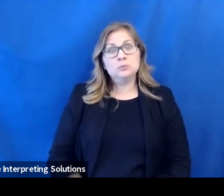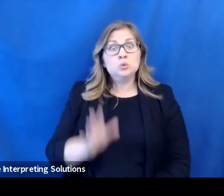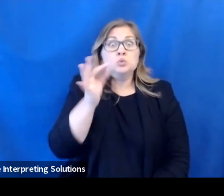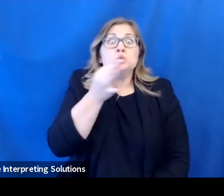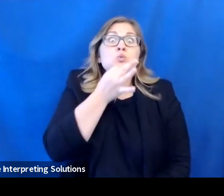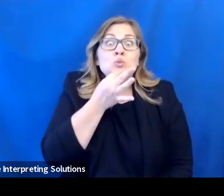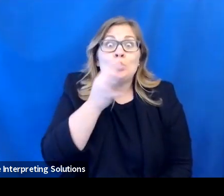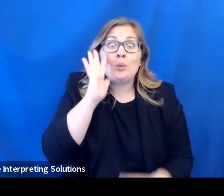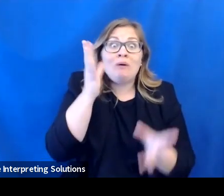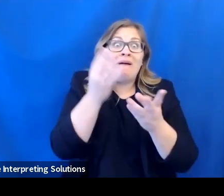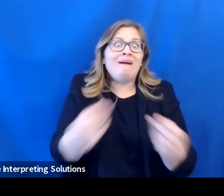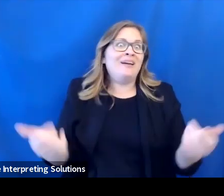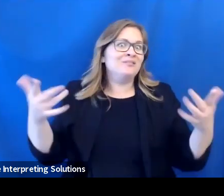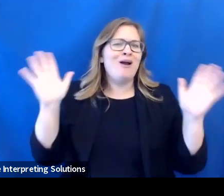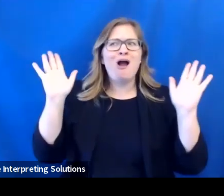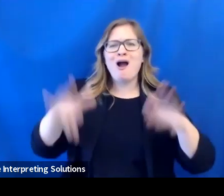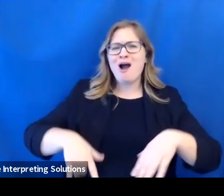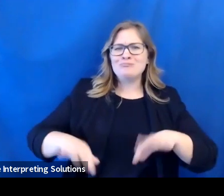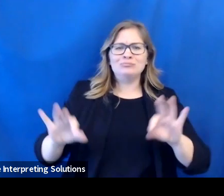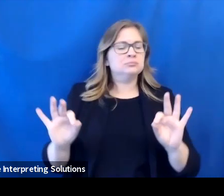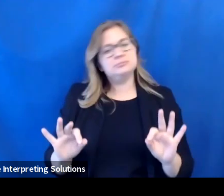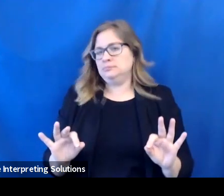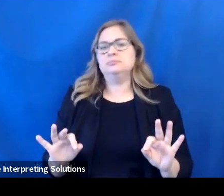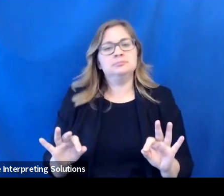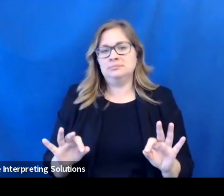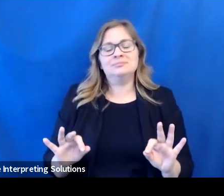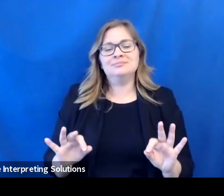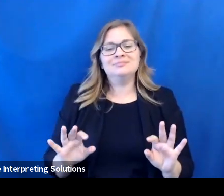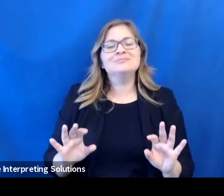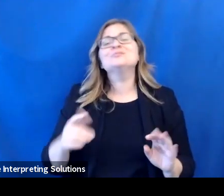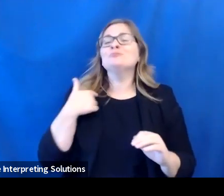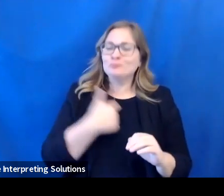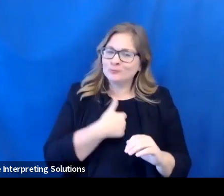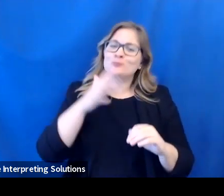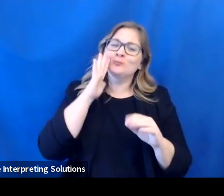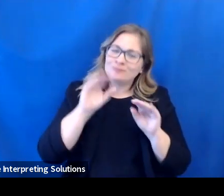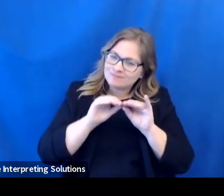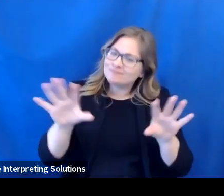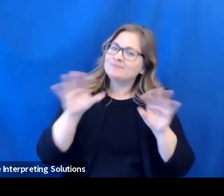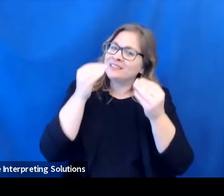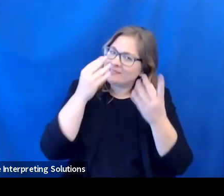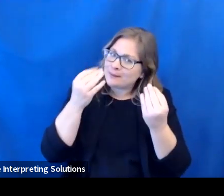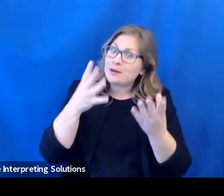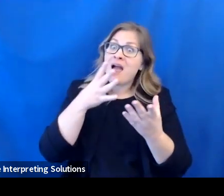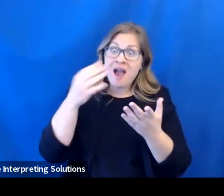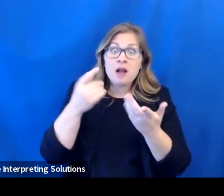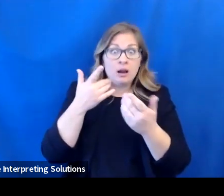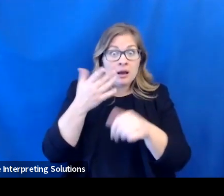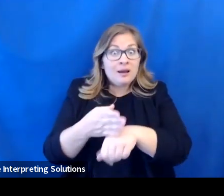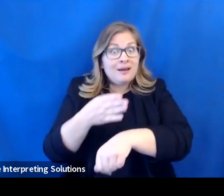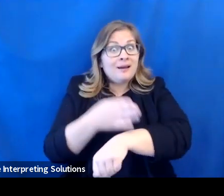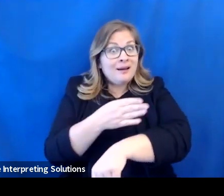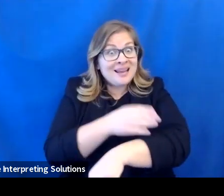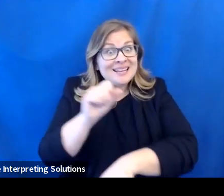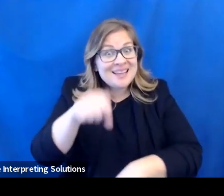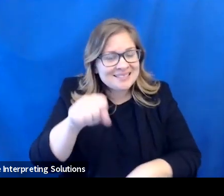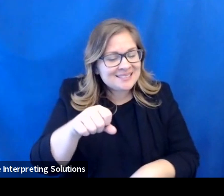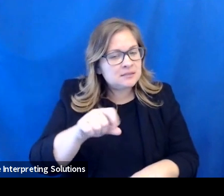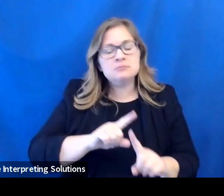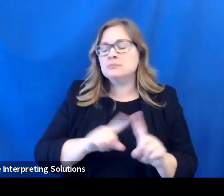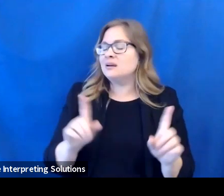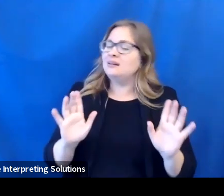progress, which we are. Some of these numbers, and even anecdotally what people are saying there, are looking pretty good right now, but